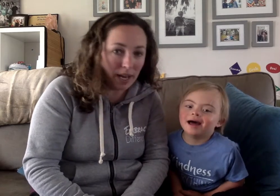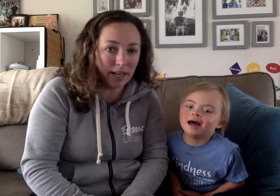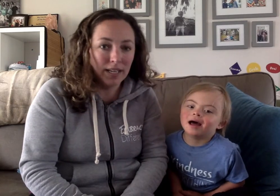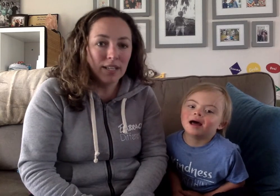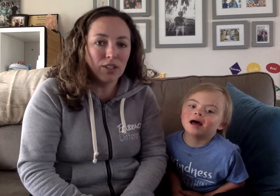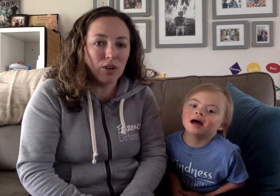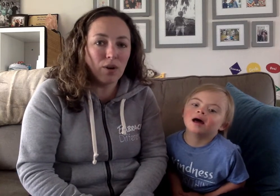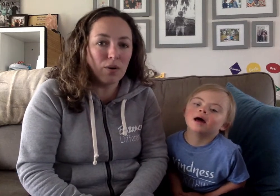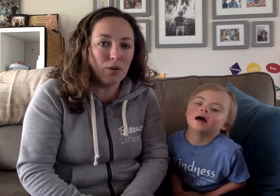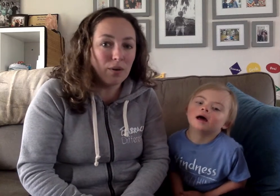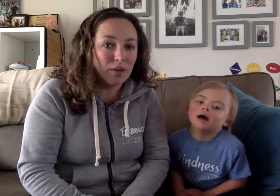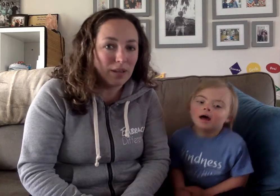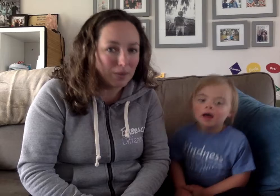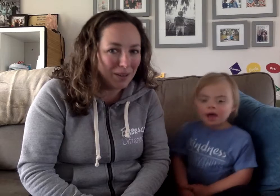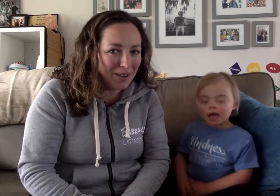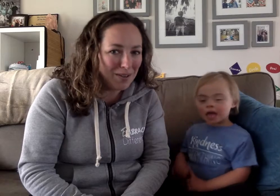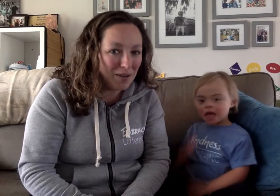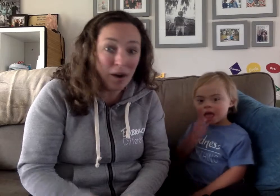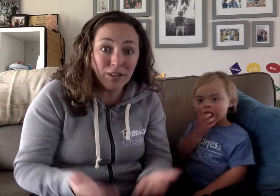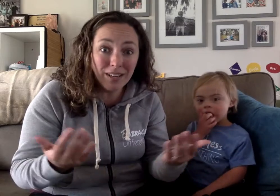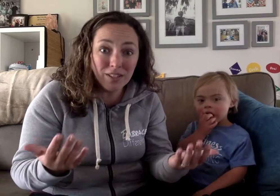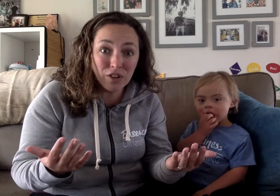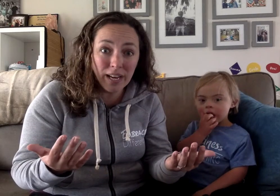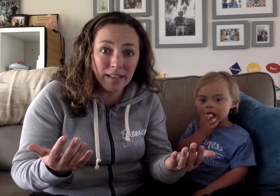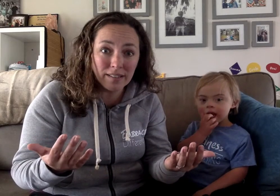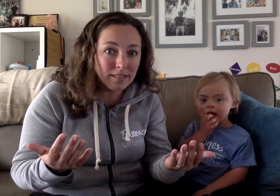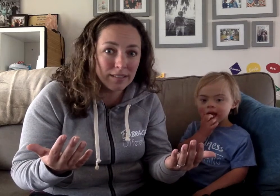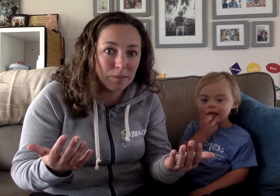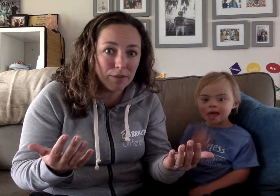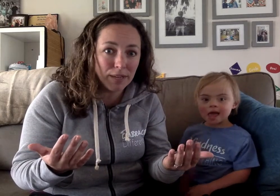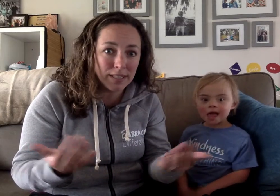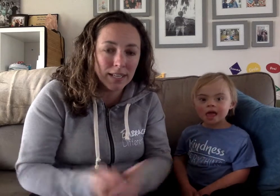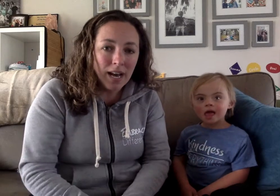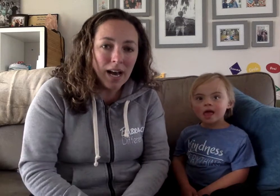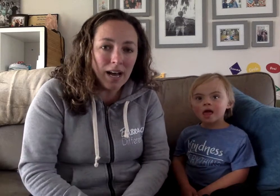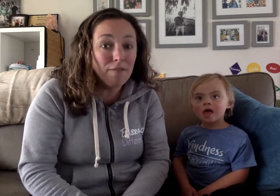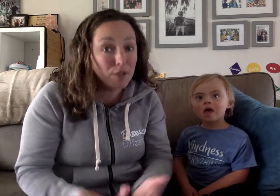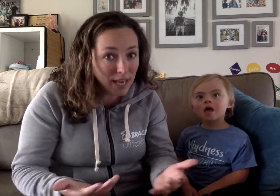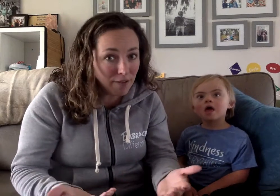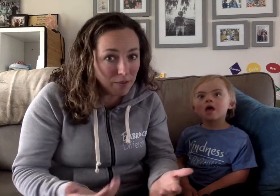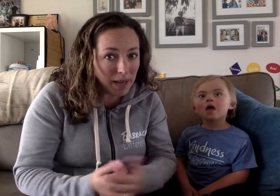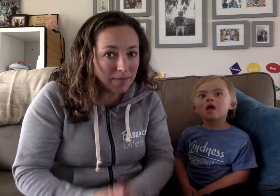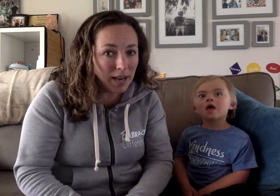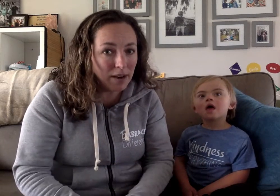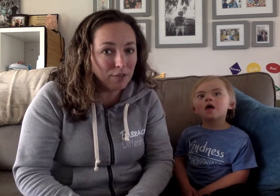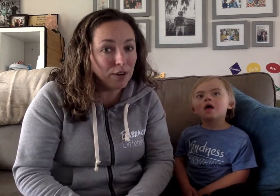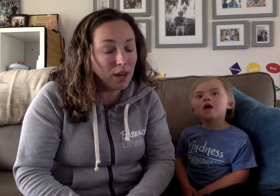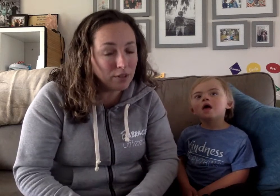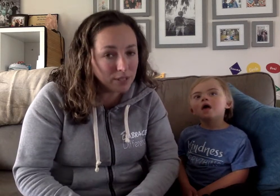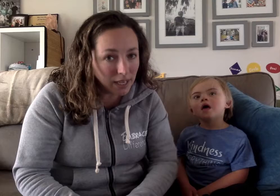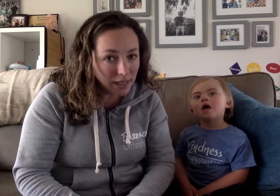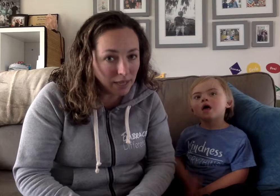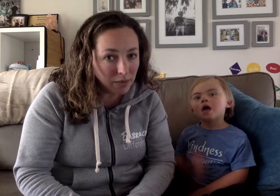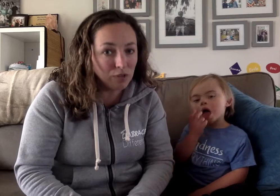Okay, so here we go. All you need is your hands. It's perfect for the alphabet. Now, for other sign language,